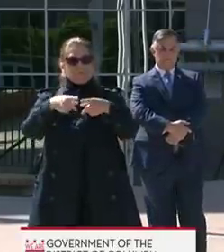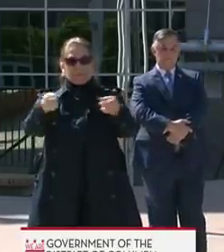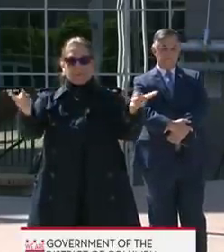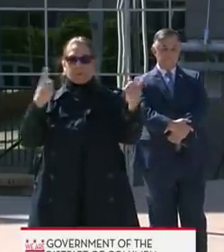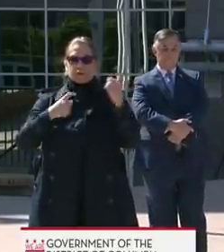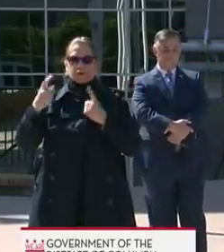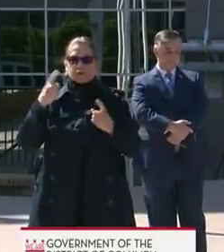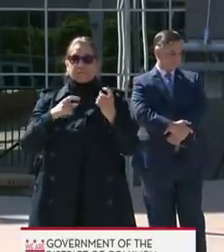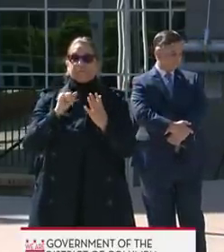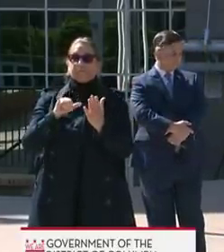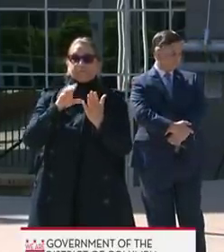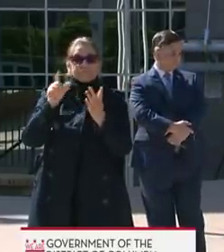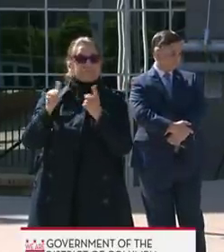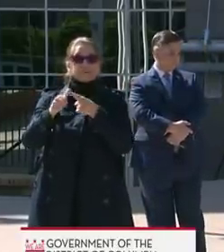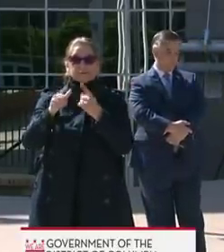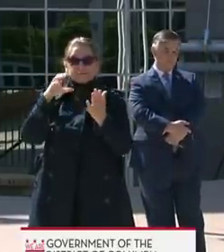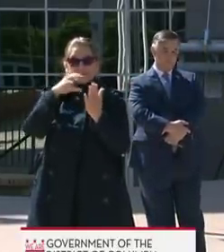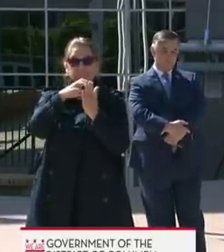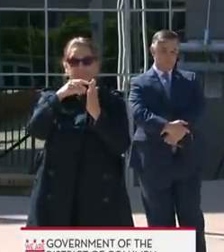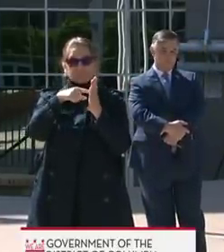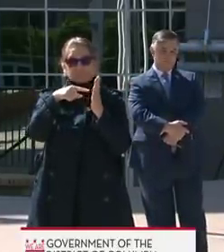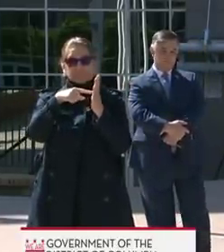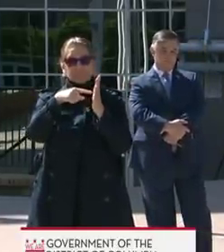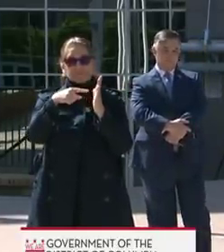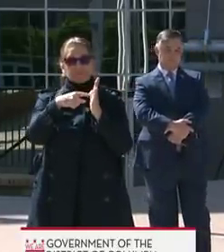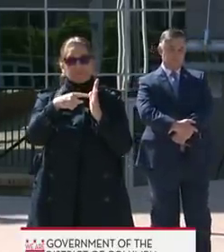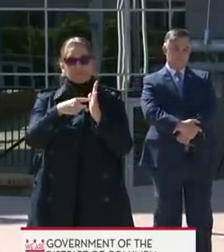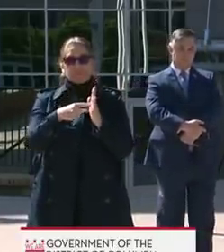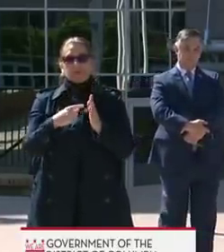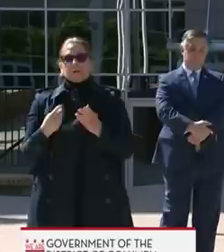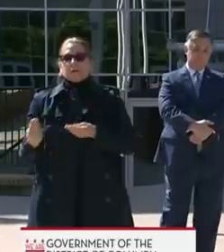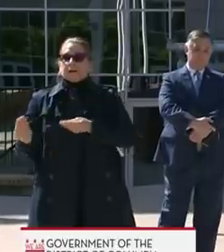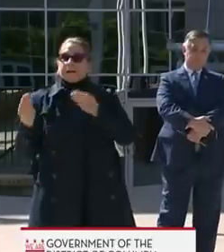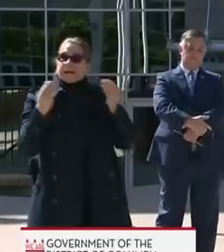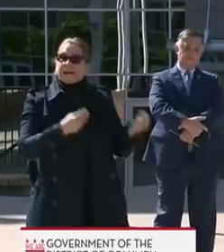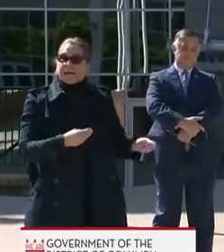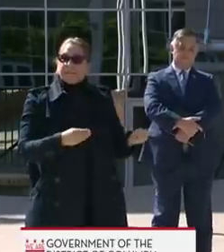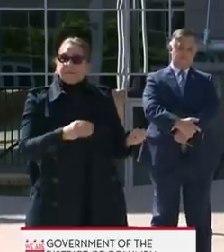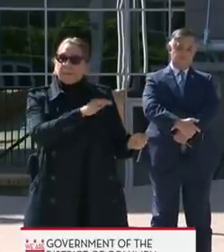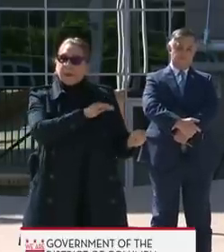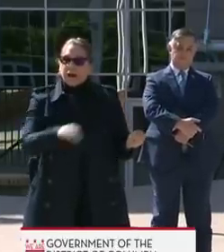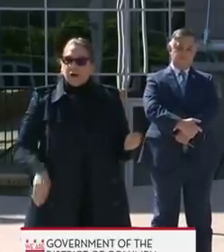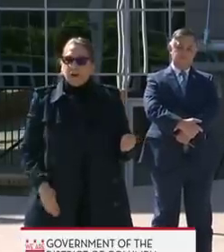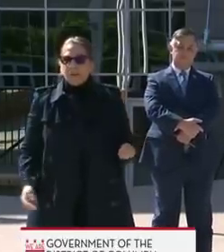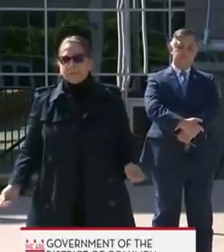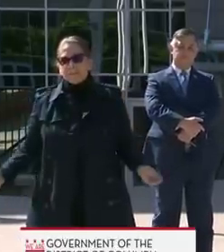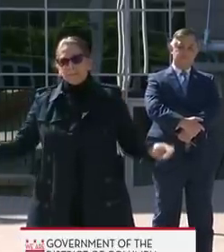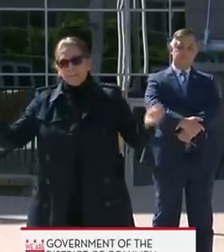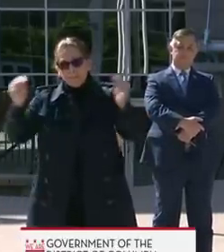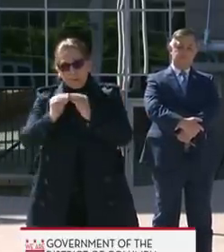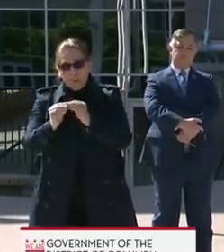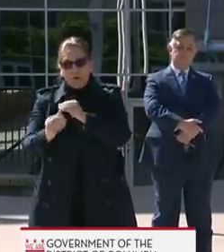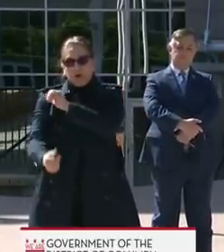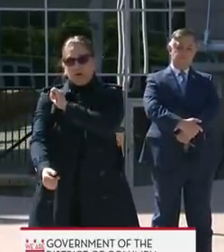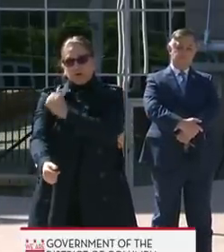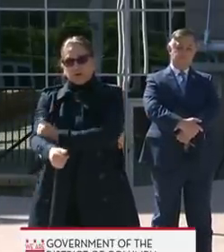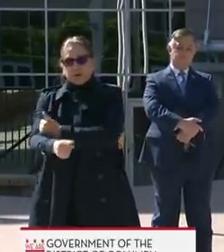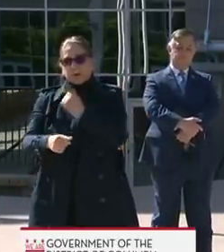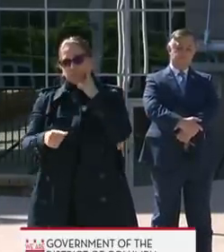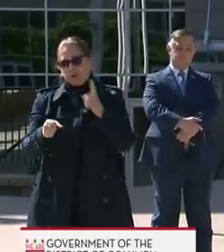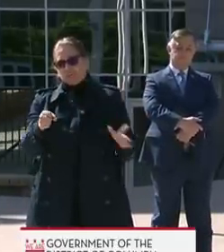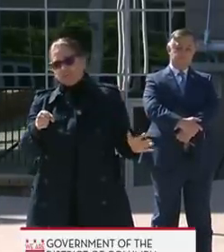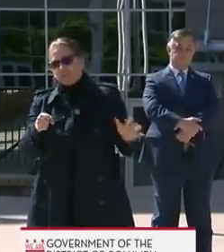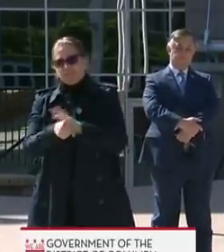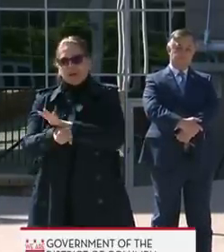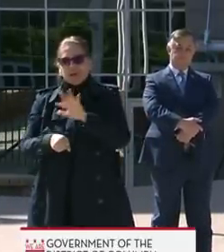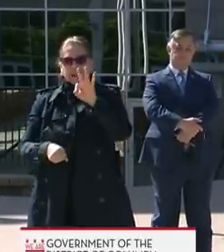authority with regard to declaring the emergency for a full 90 days, that is until the middle of June. The law, I believe,